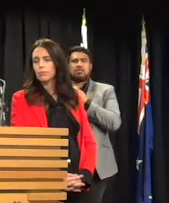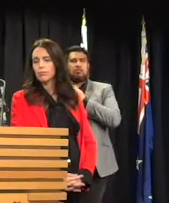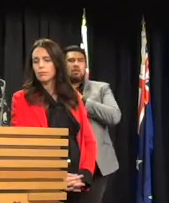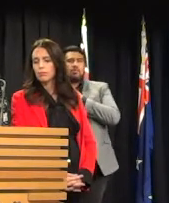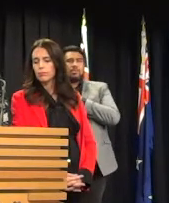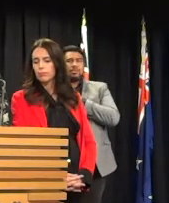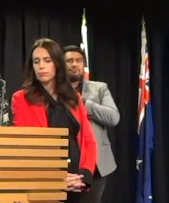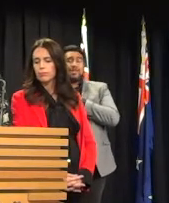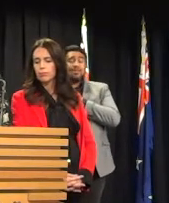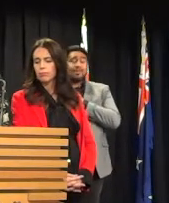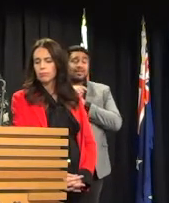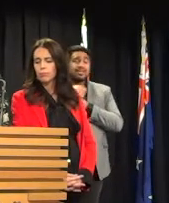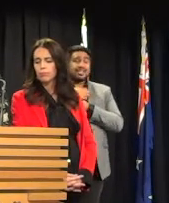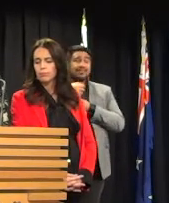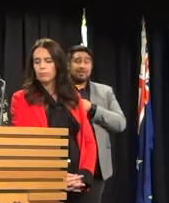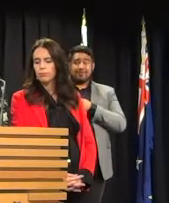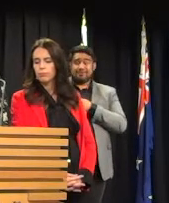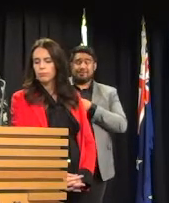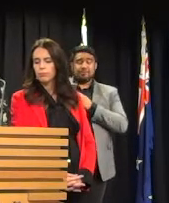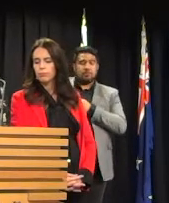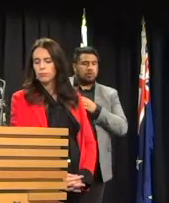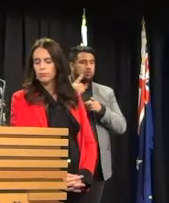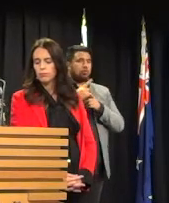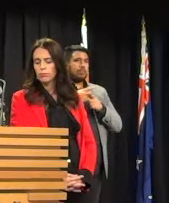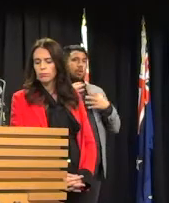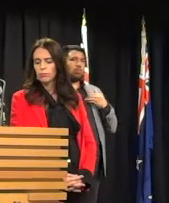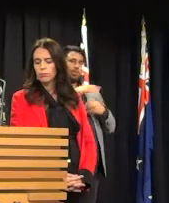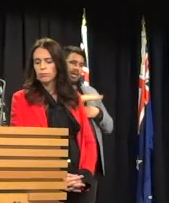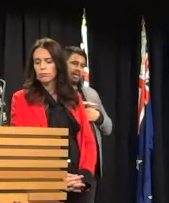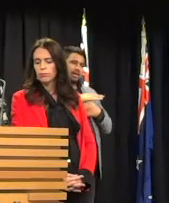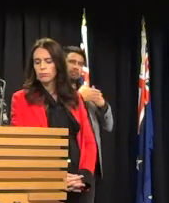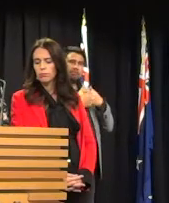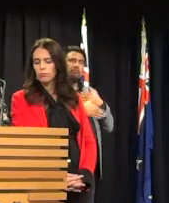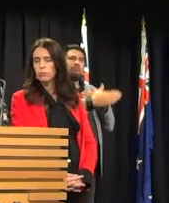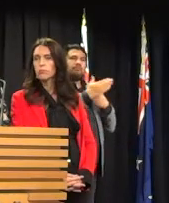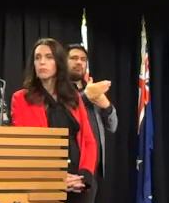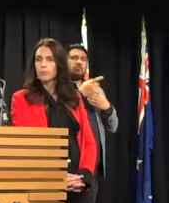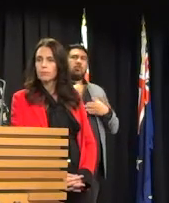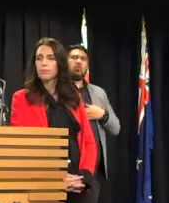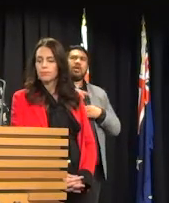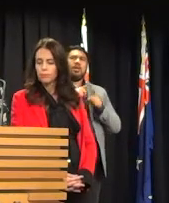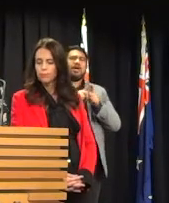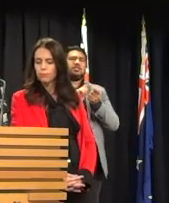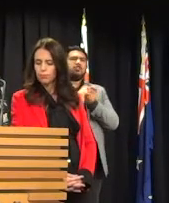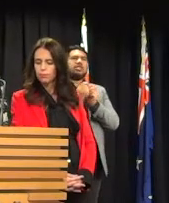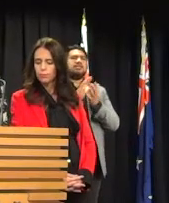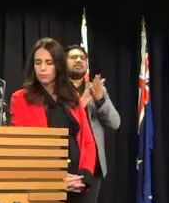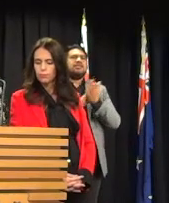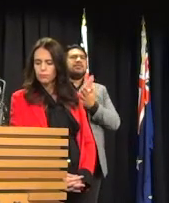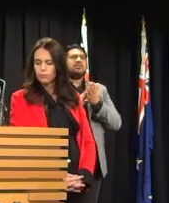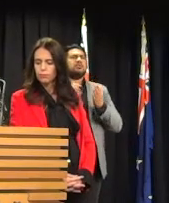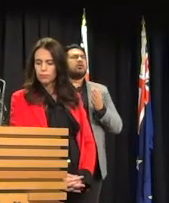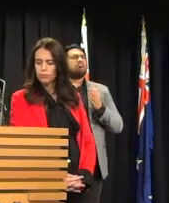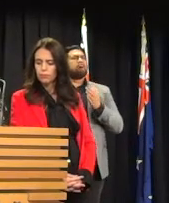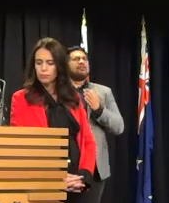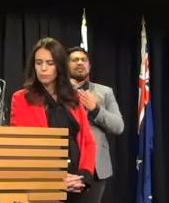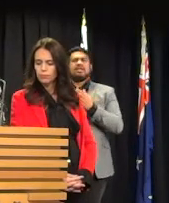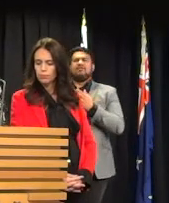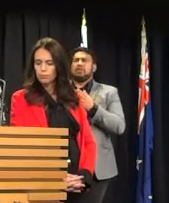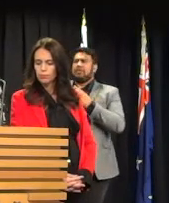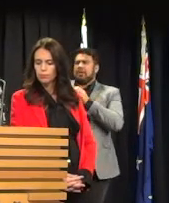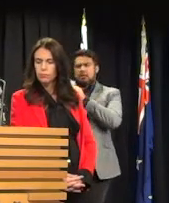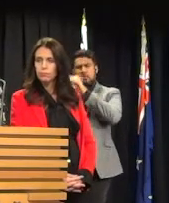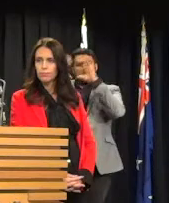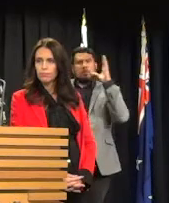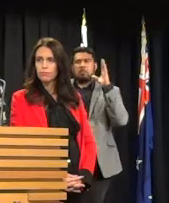this government's focused on well-being. And so a redefining of what the previous government had as social investment, with